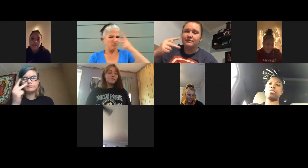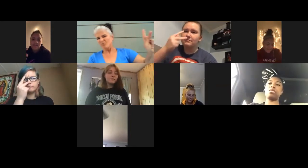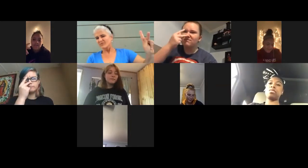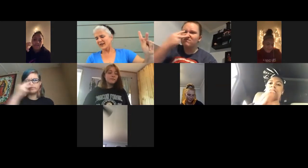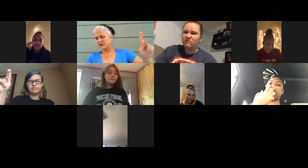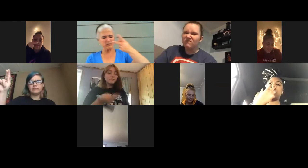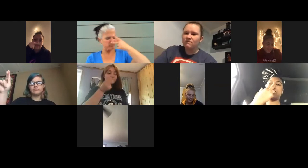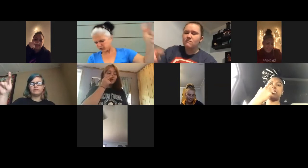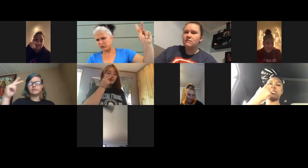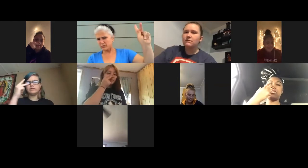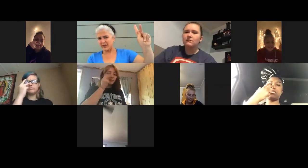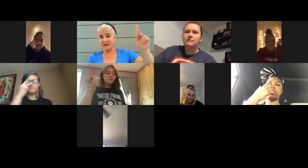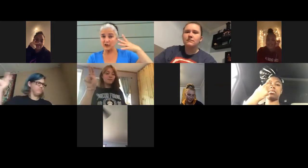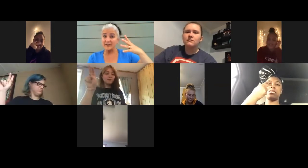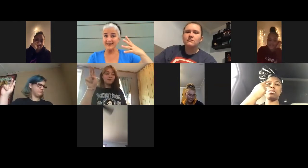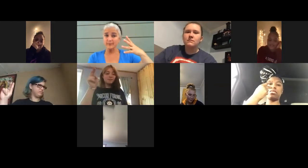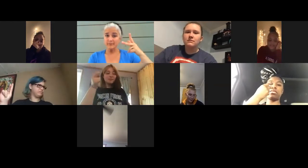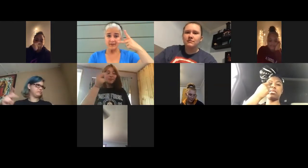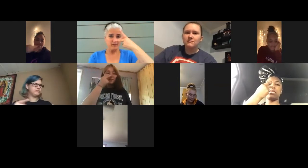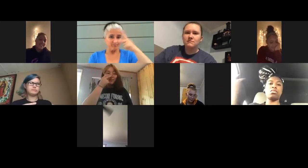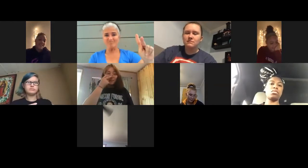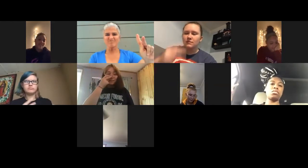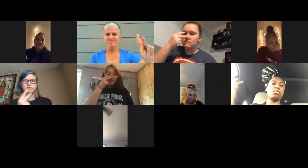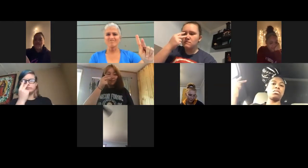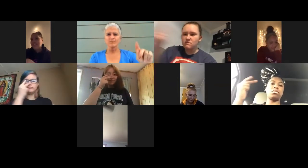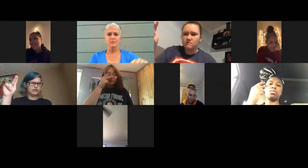nose, and you're just like, and you got to look it.